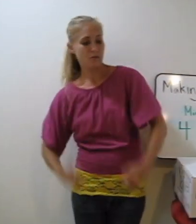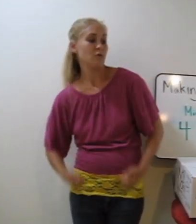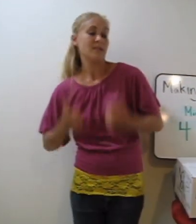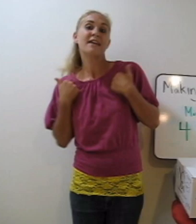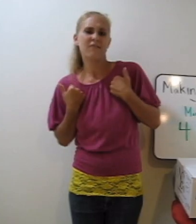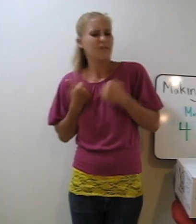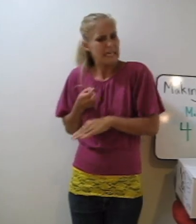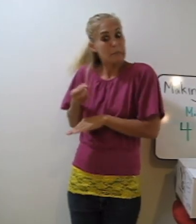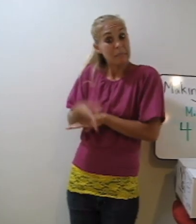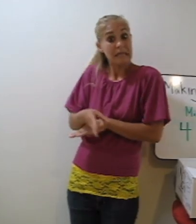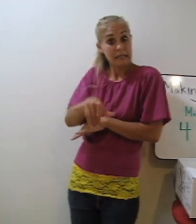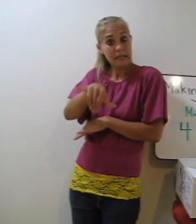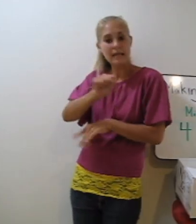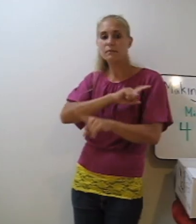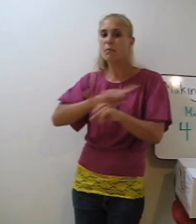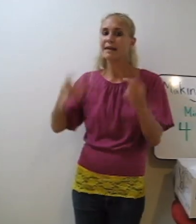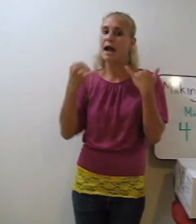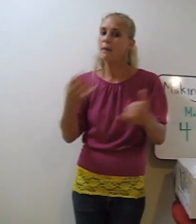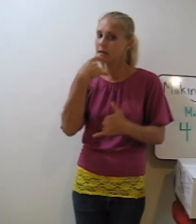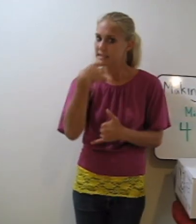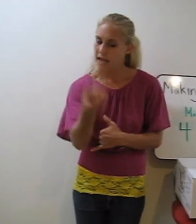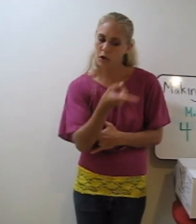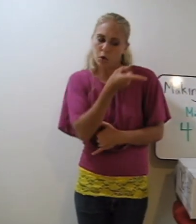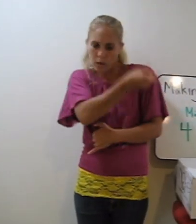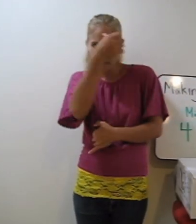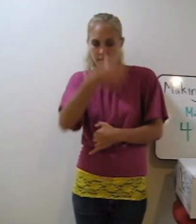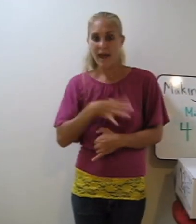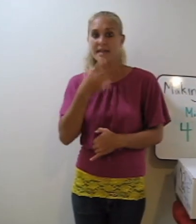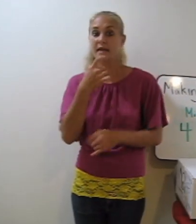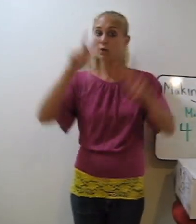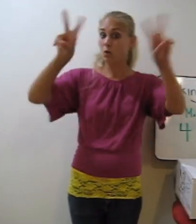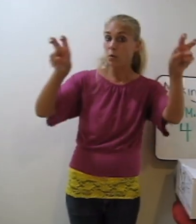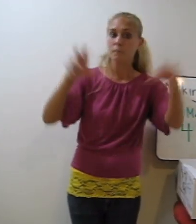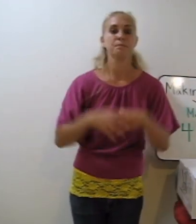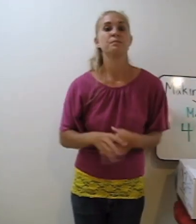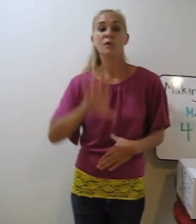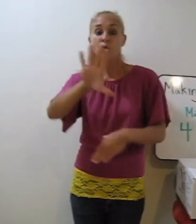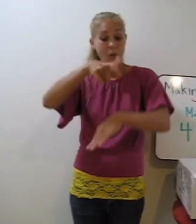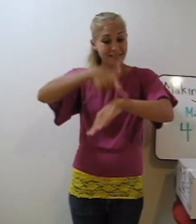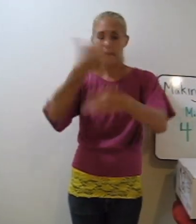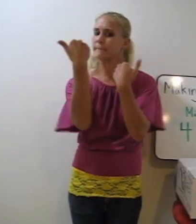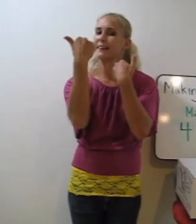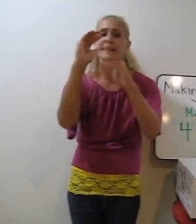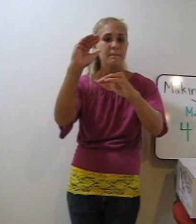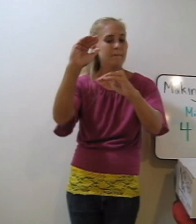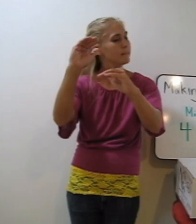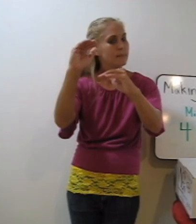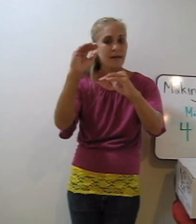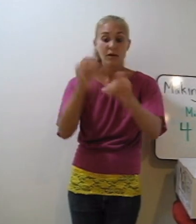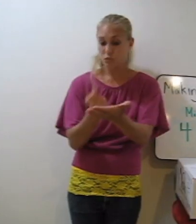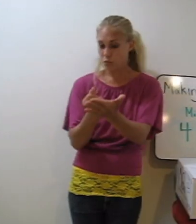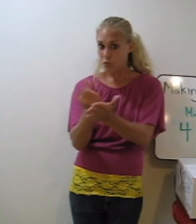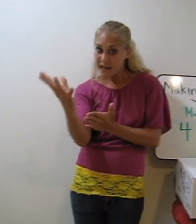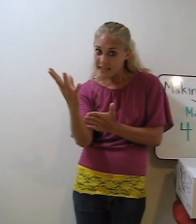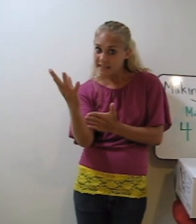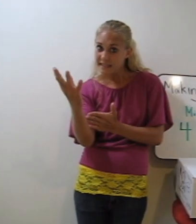course. Let me repeat it for you here. Quote, "Your time is limited, so don't waste it living someone else's